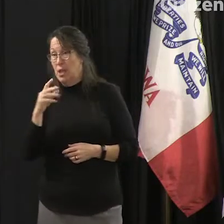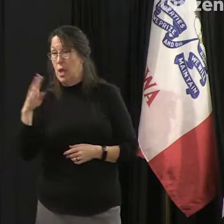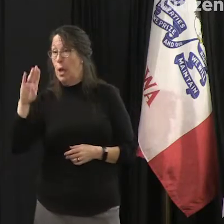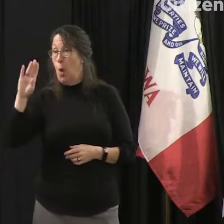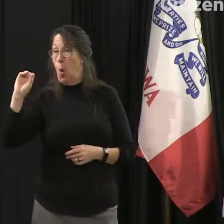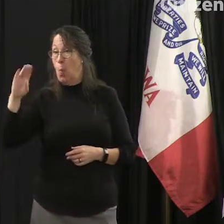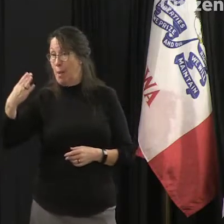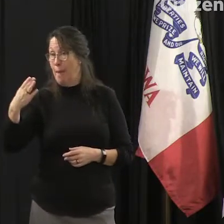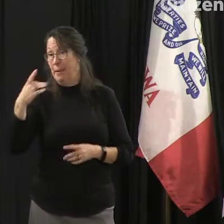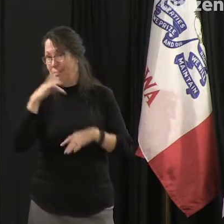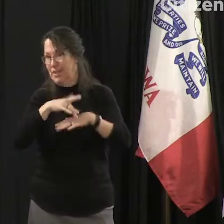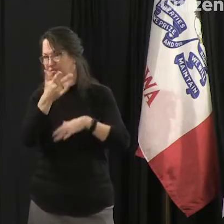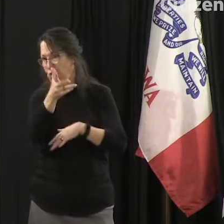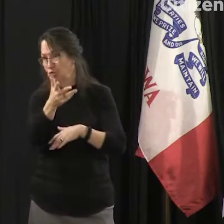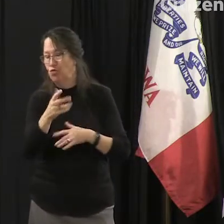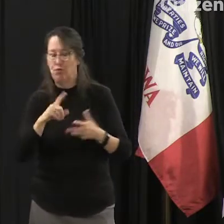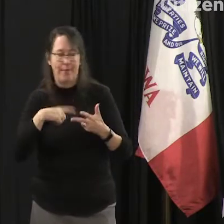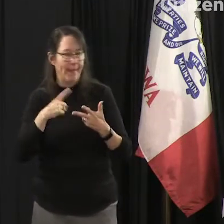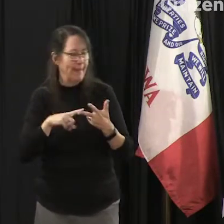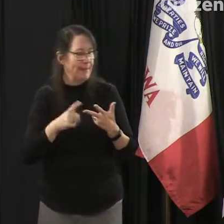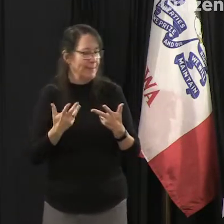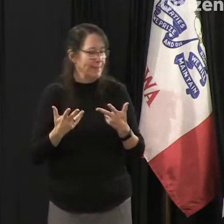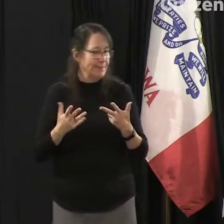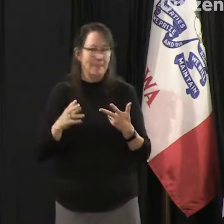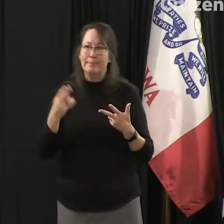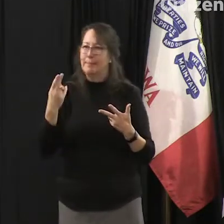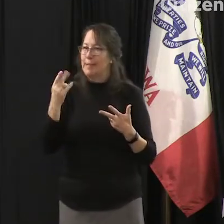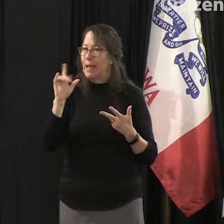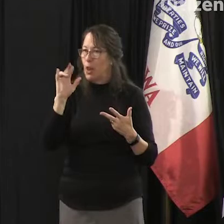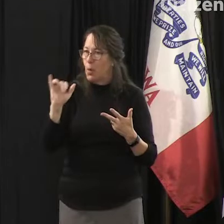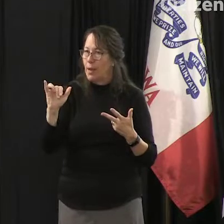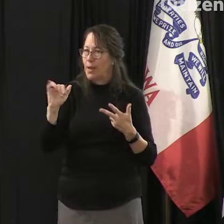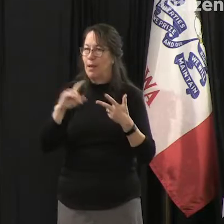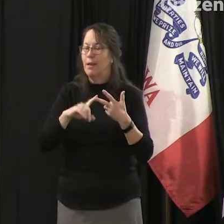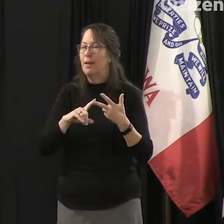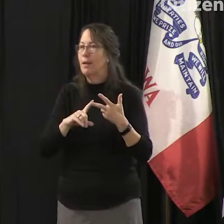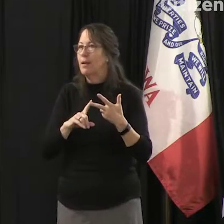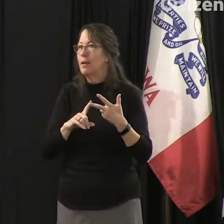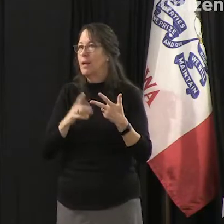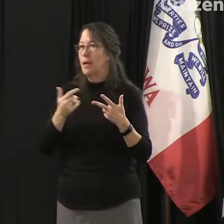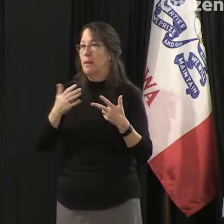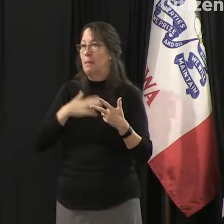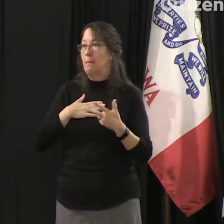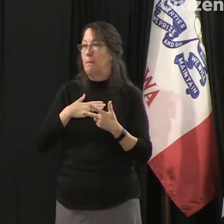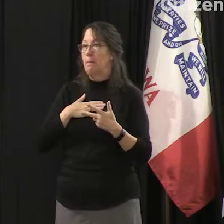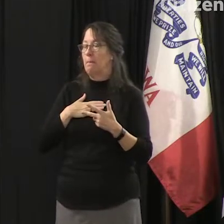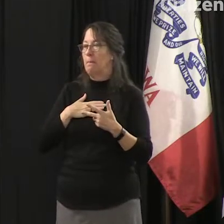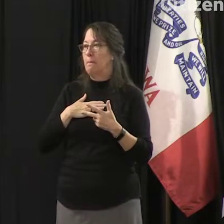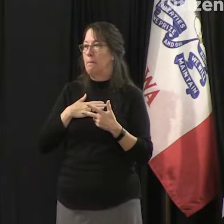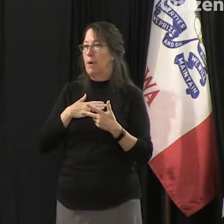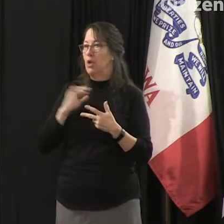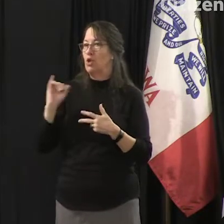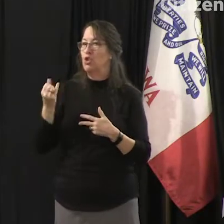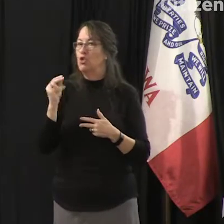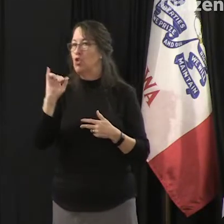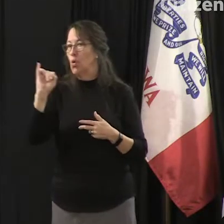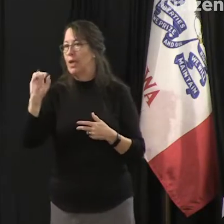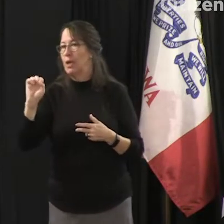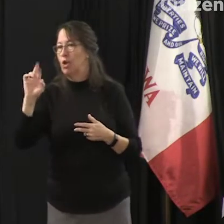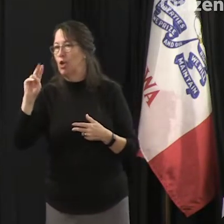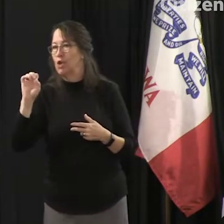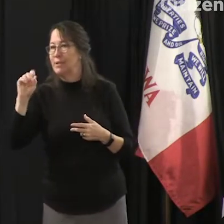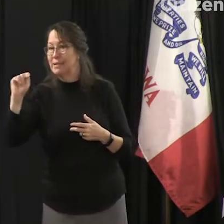Barack Obama, of course, and then she had Hillary Clinton, and my successor, Joni Ernst. She